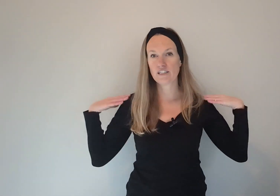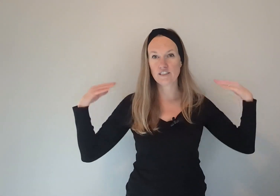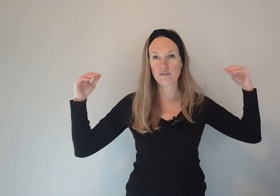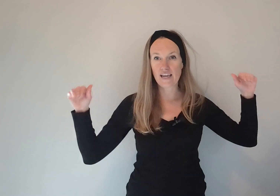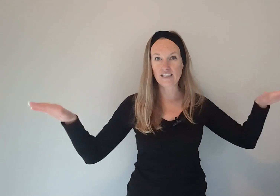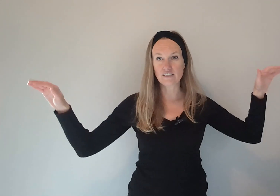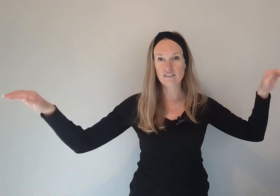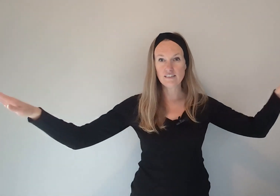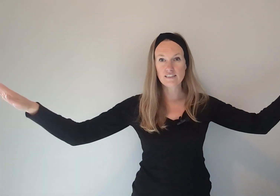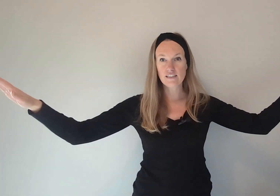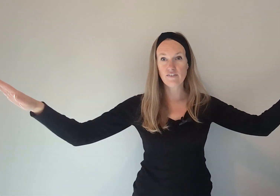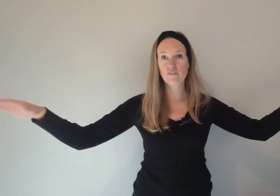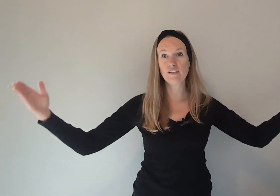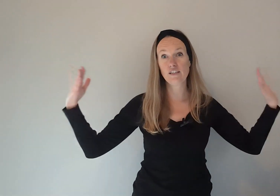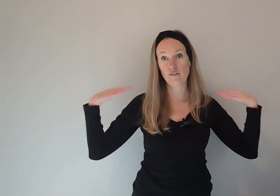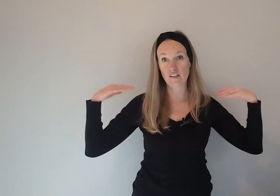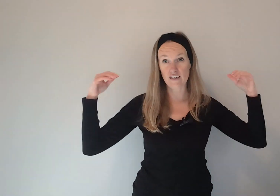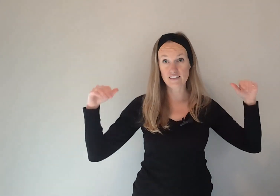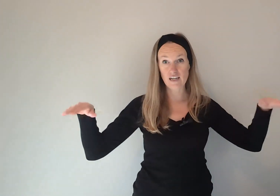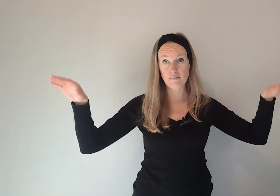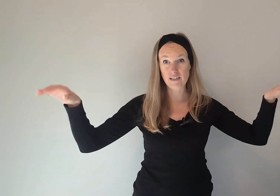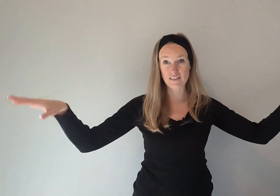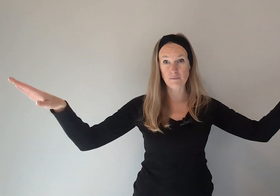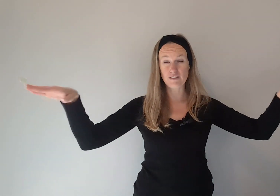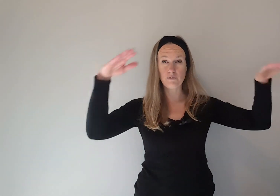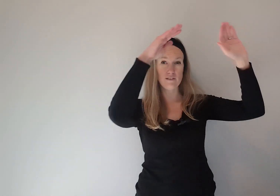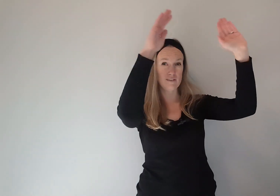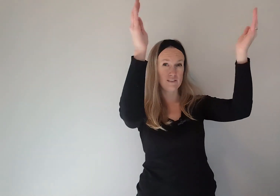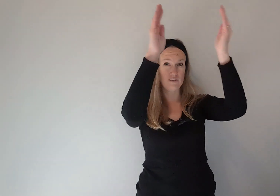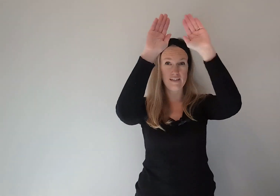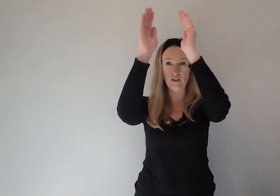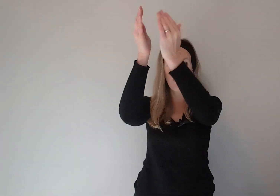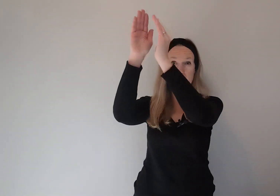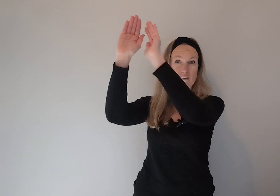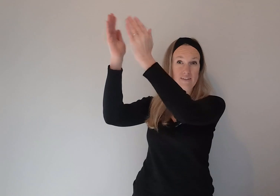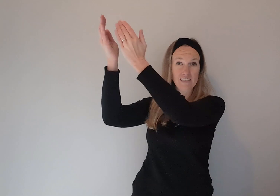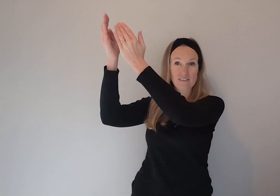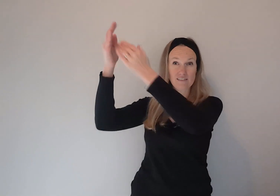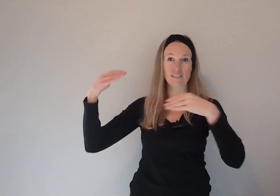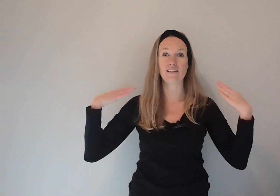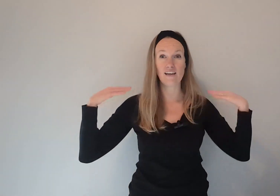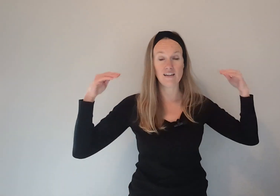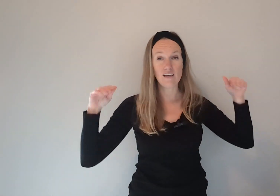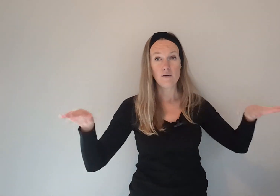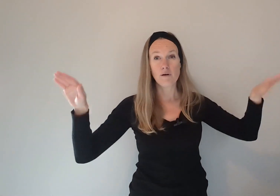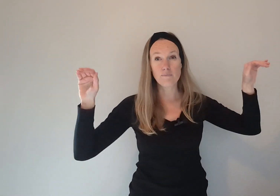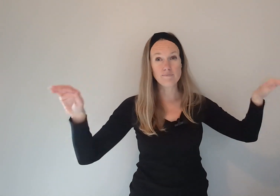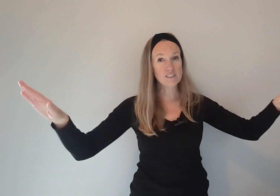going to do angels. If you feel like you have a lot of time because it's multiple, you can do like a choir of angels like that. But just